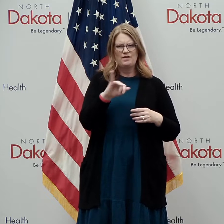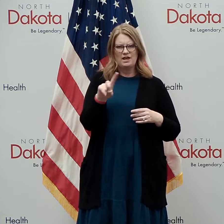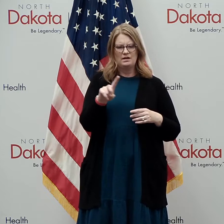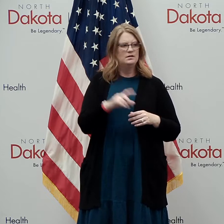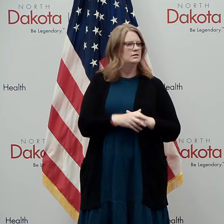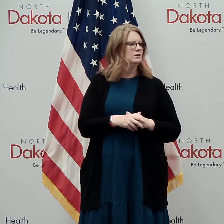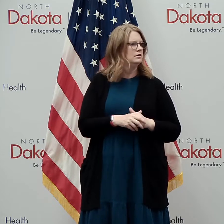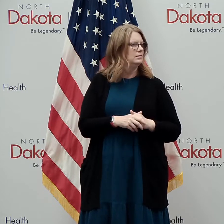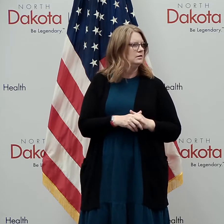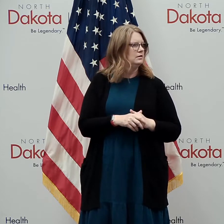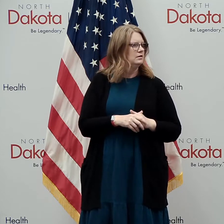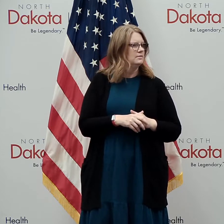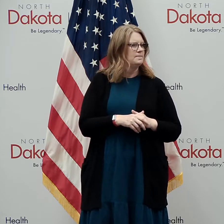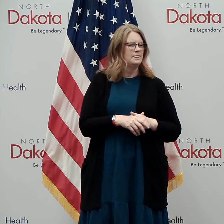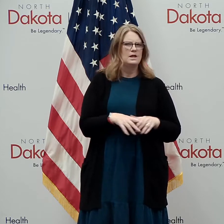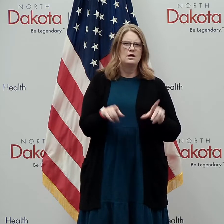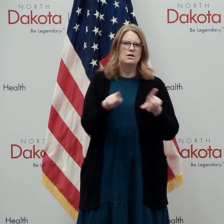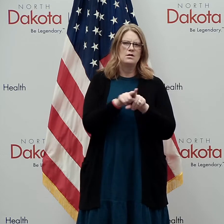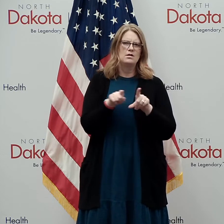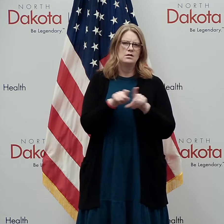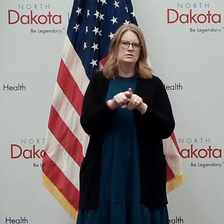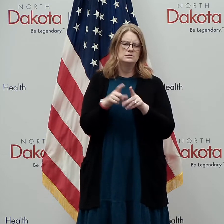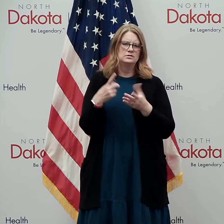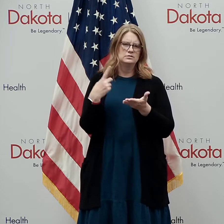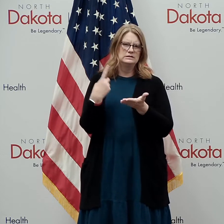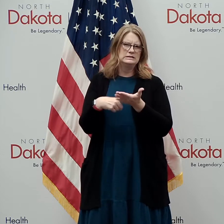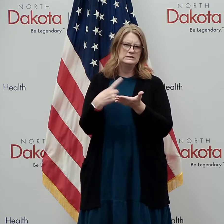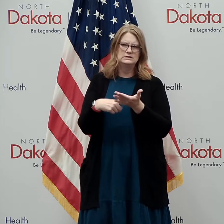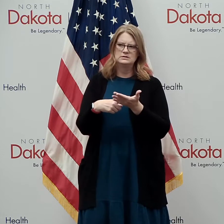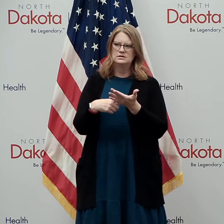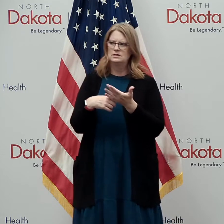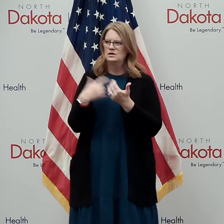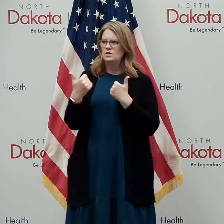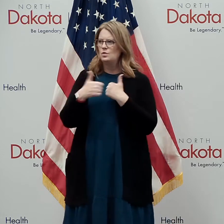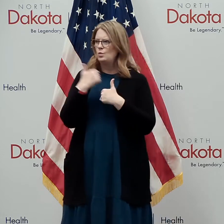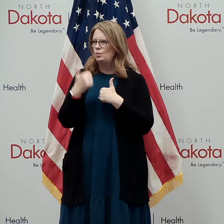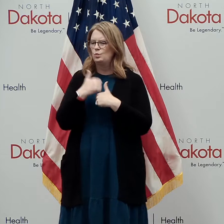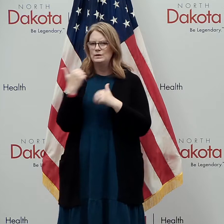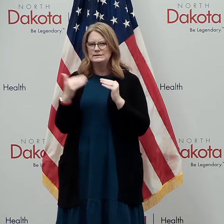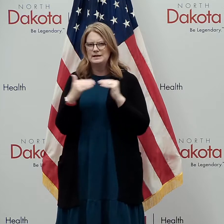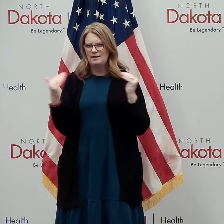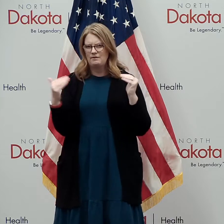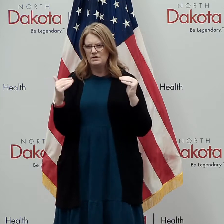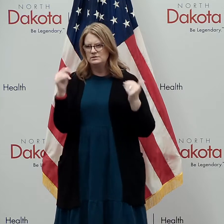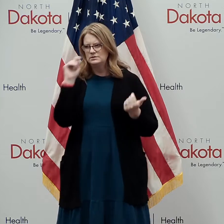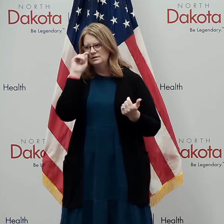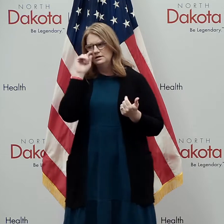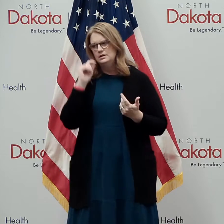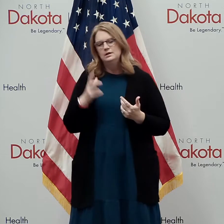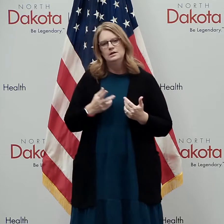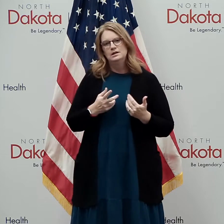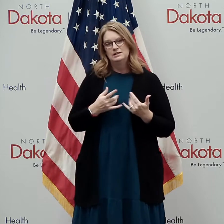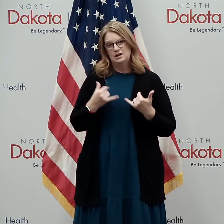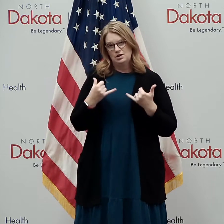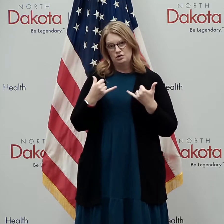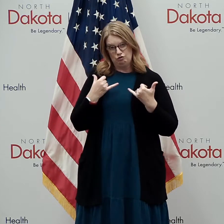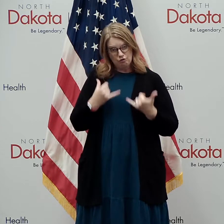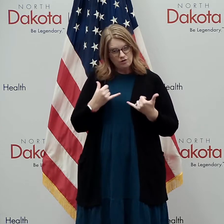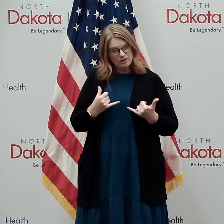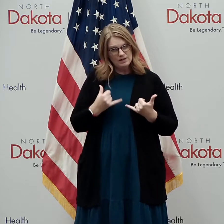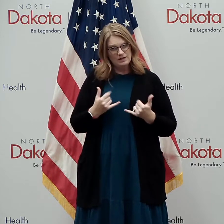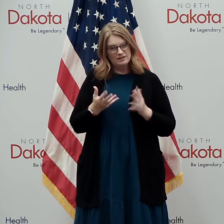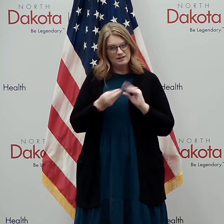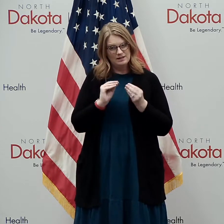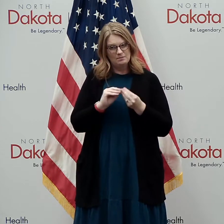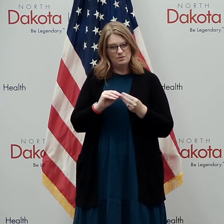I want to also talk a little bit about the risk levels. Because at current course and direction, active